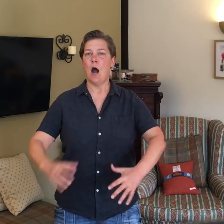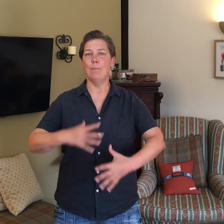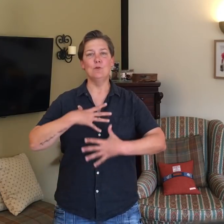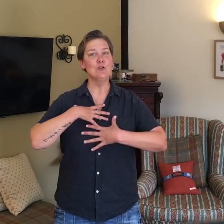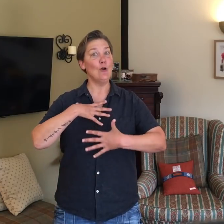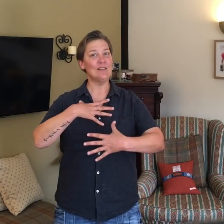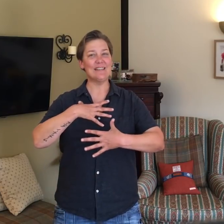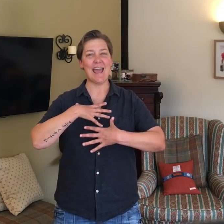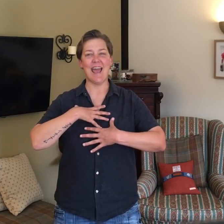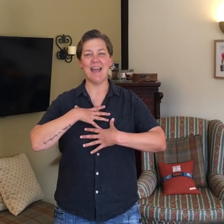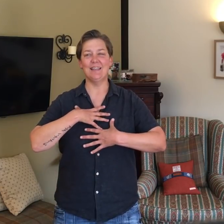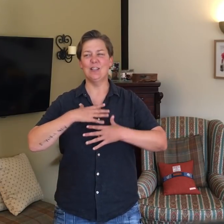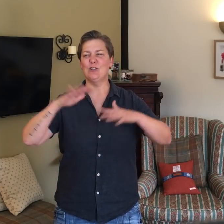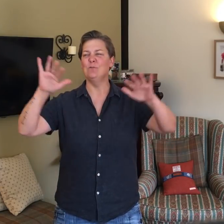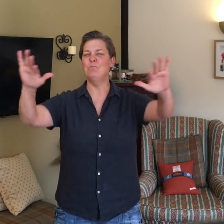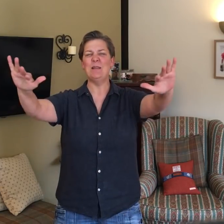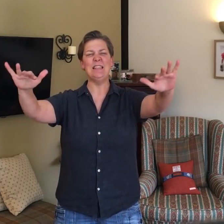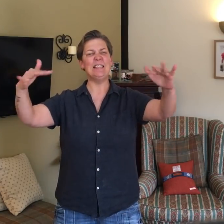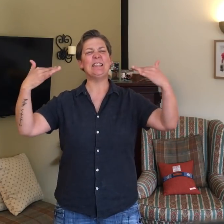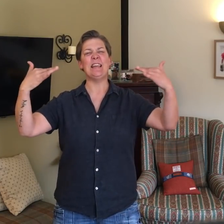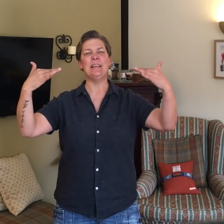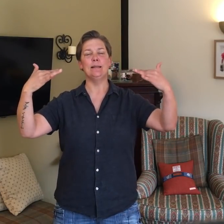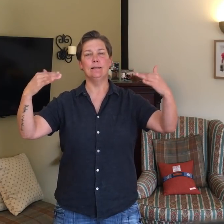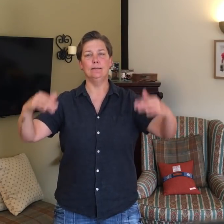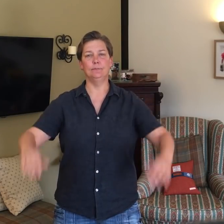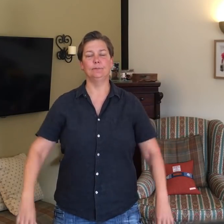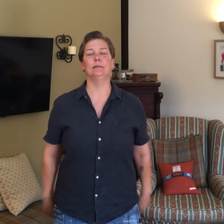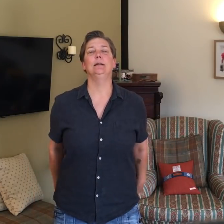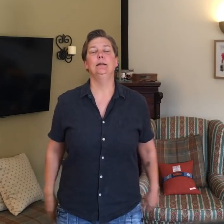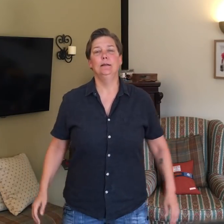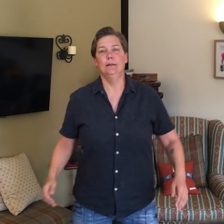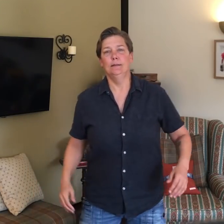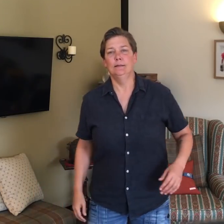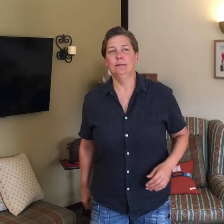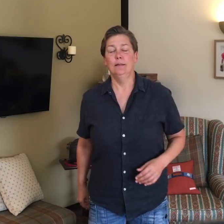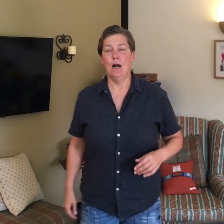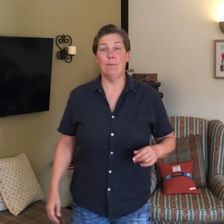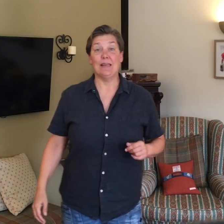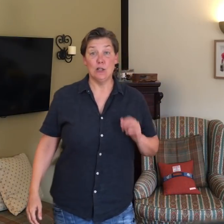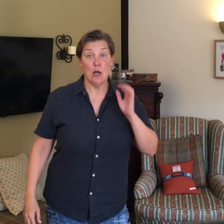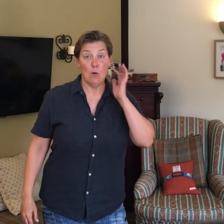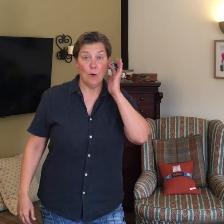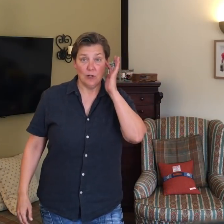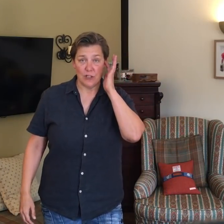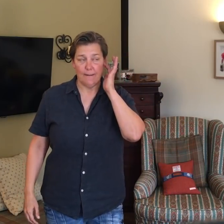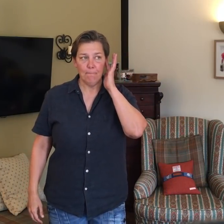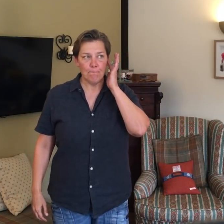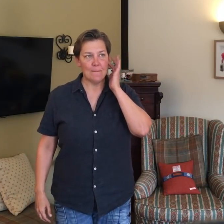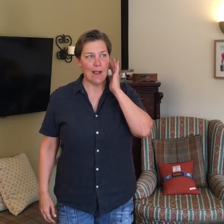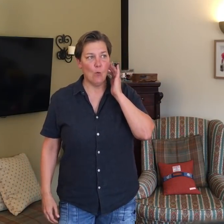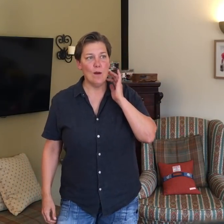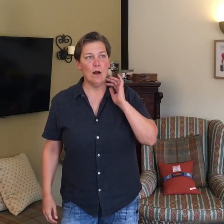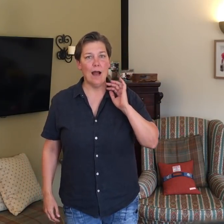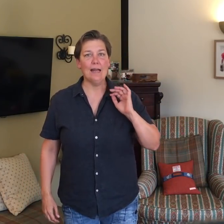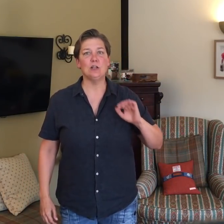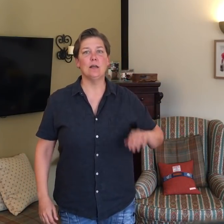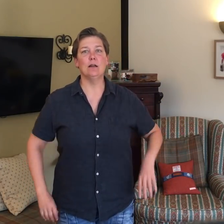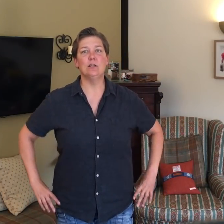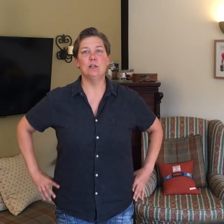I'm not scared to be seen. I make no apology. Now, we are actually going to use